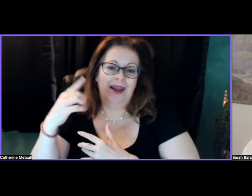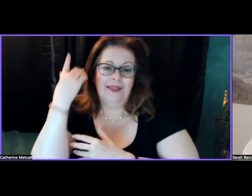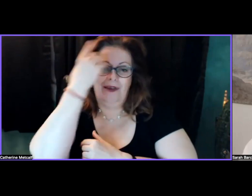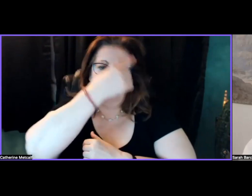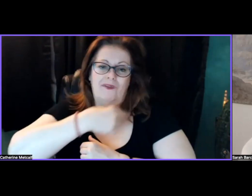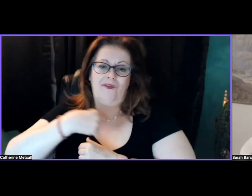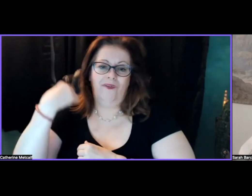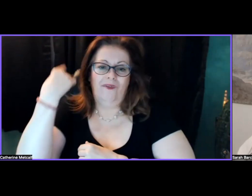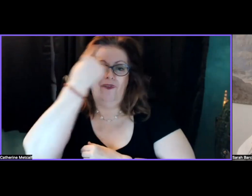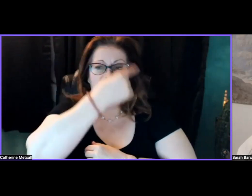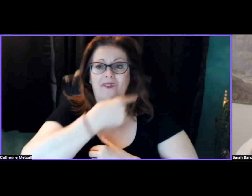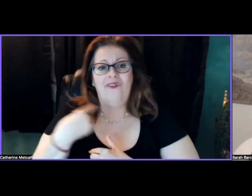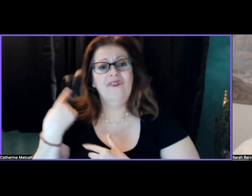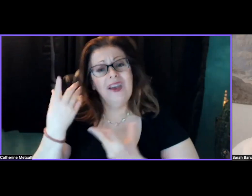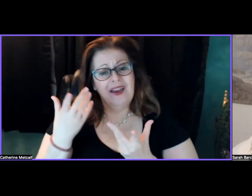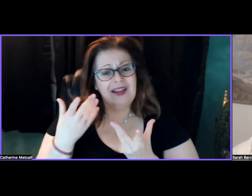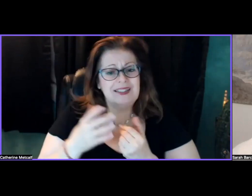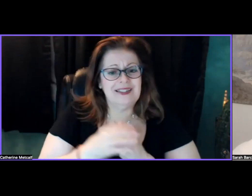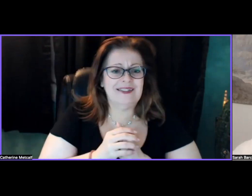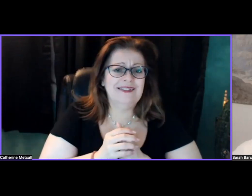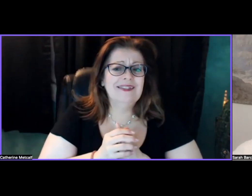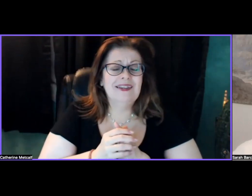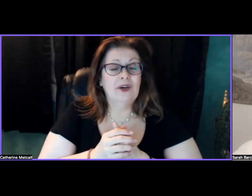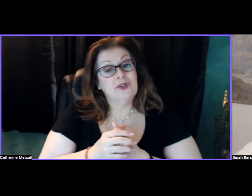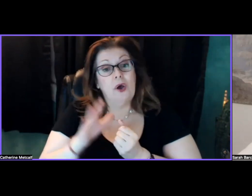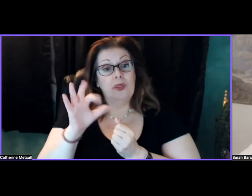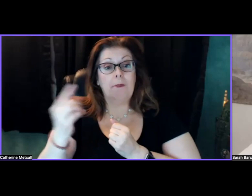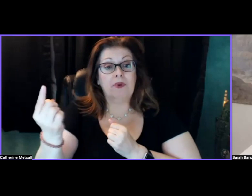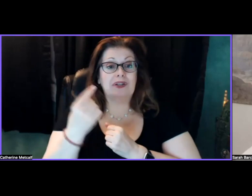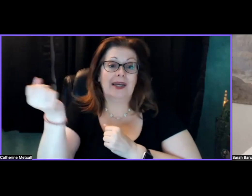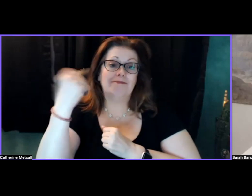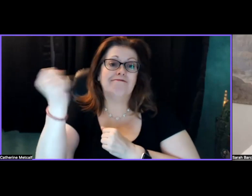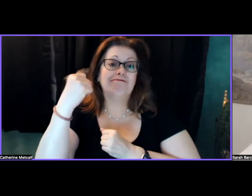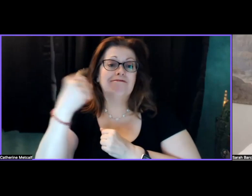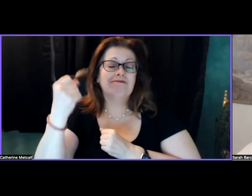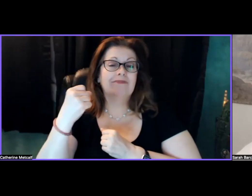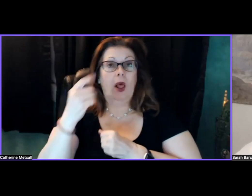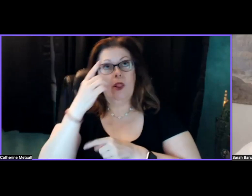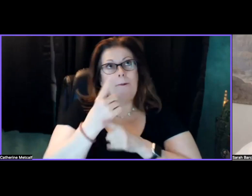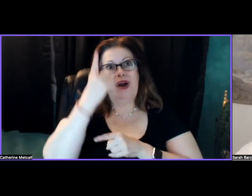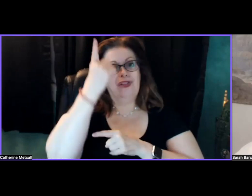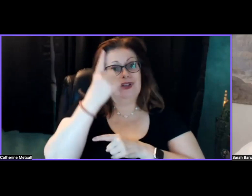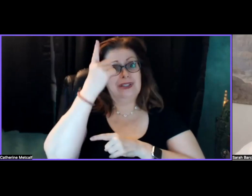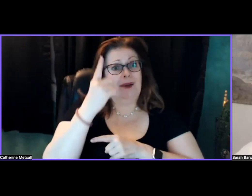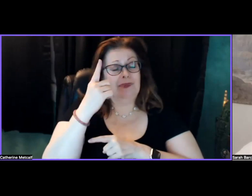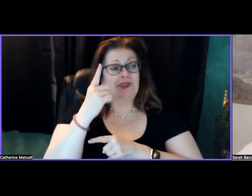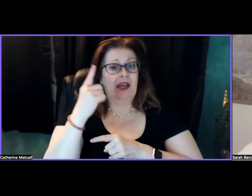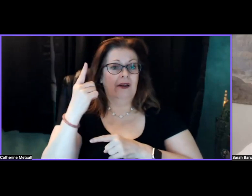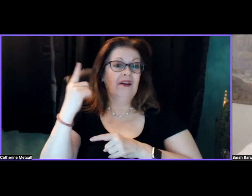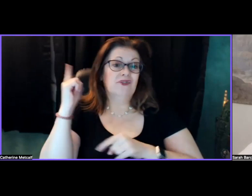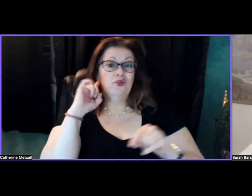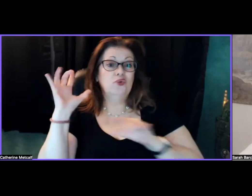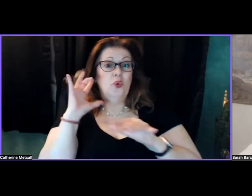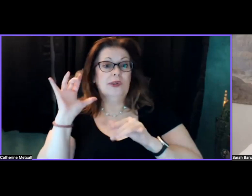the preacher came and knocked on the door while the brothers banged around upstairs like mice, I had to admit that